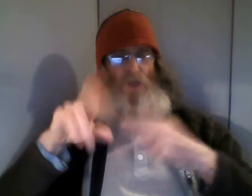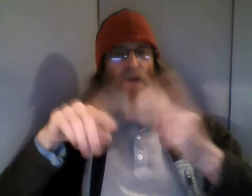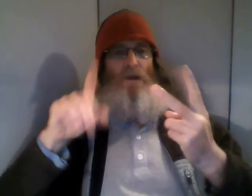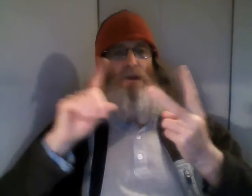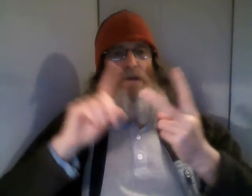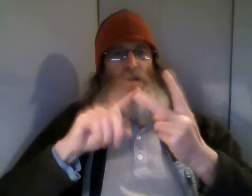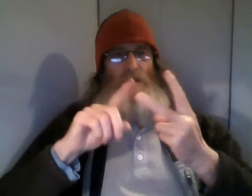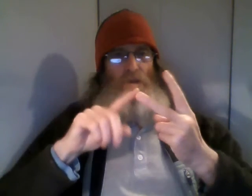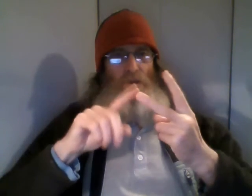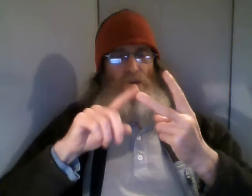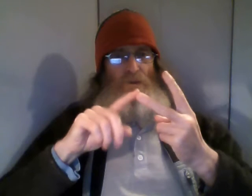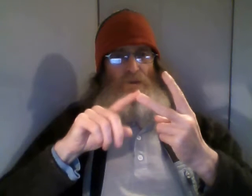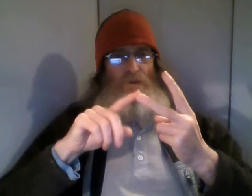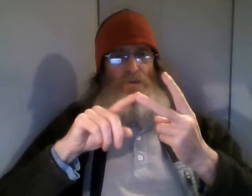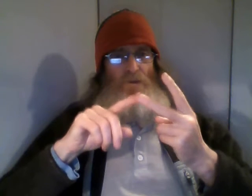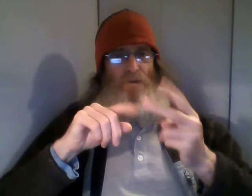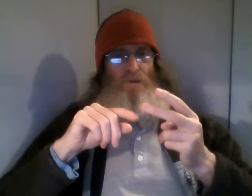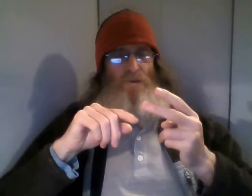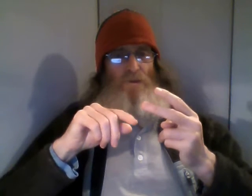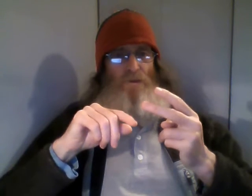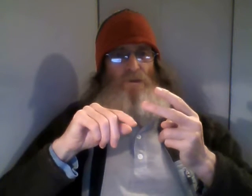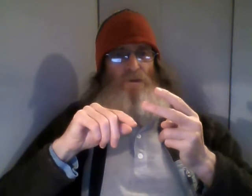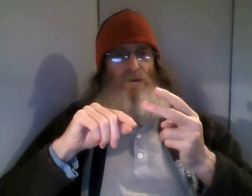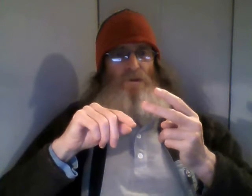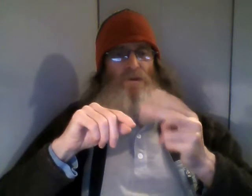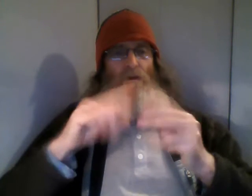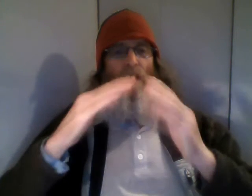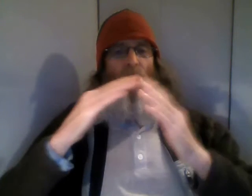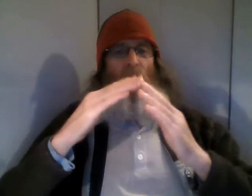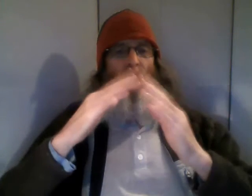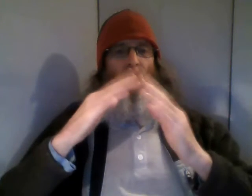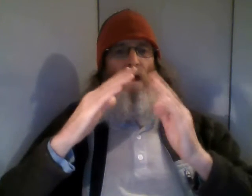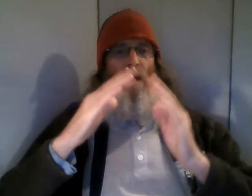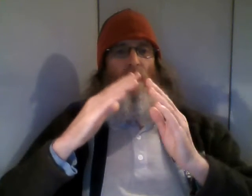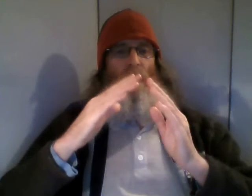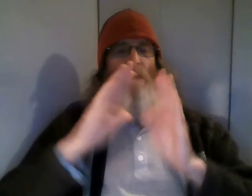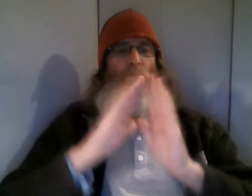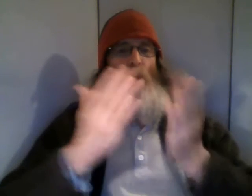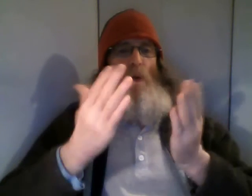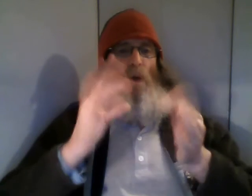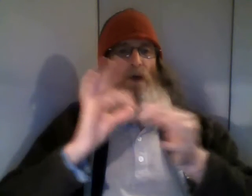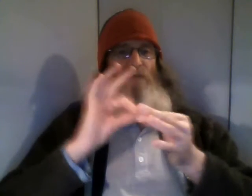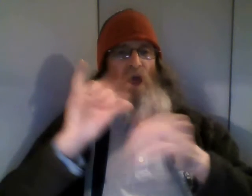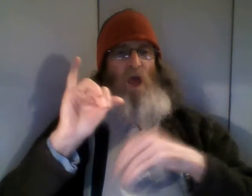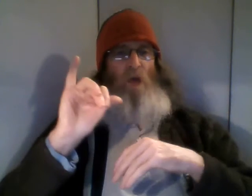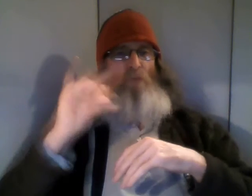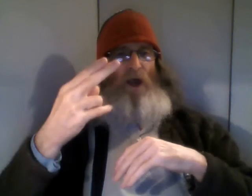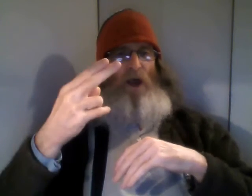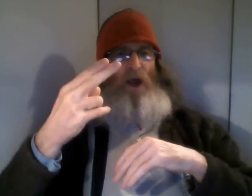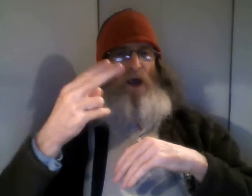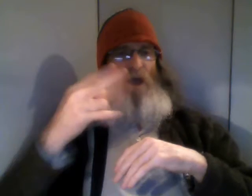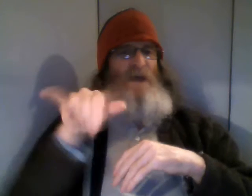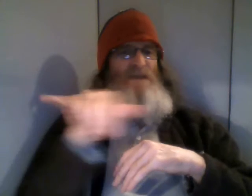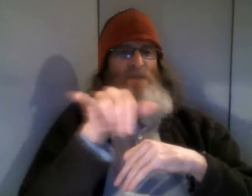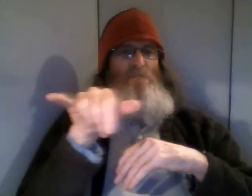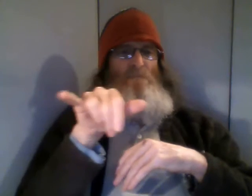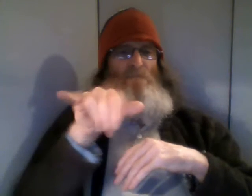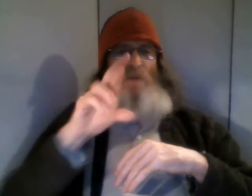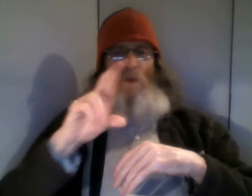Wait, are you kidding me? I got the kids today. Well, I don't want to play the heavy, but you already missed your assignment, so I can't keep